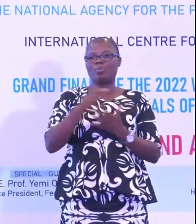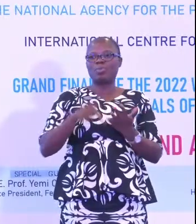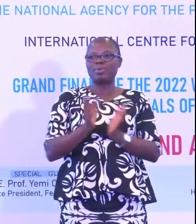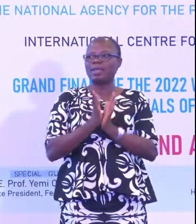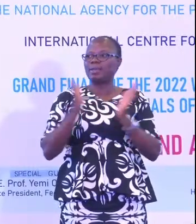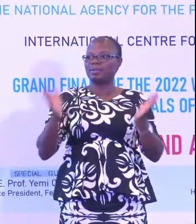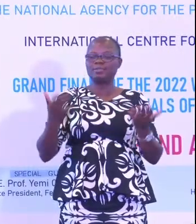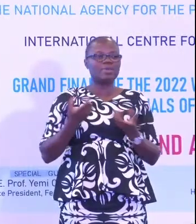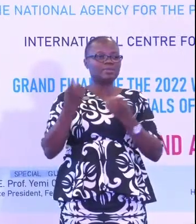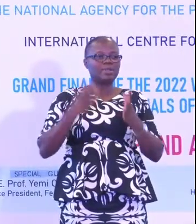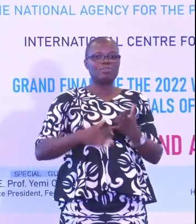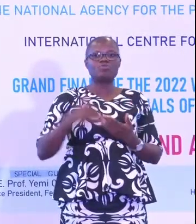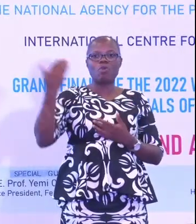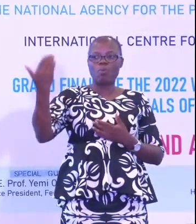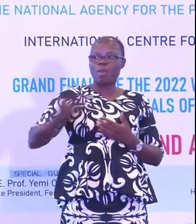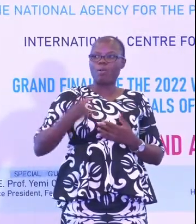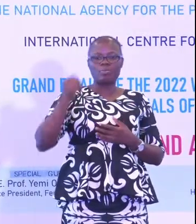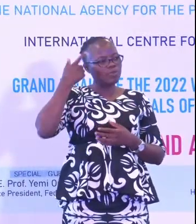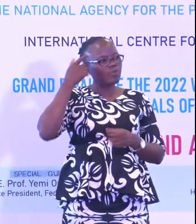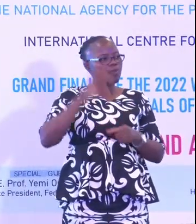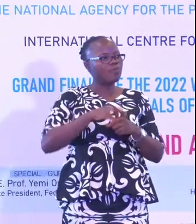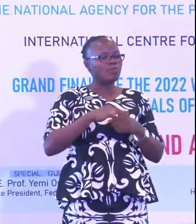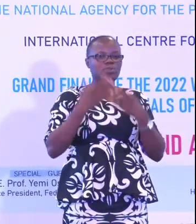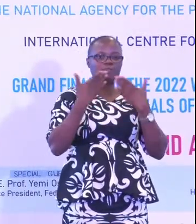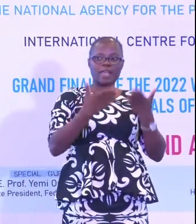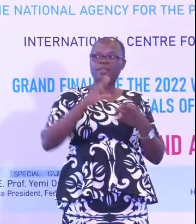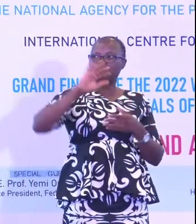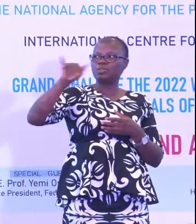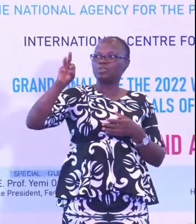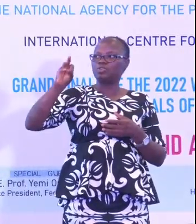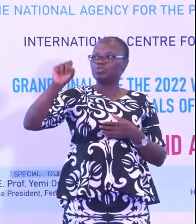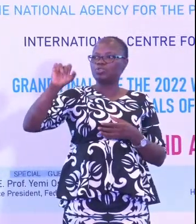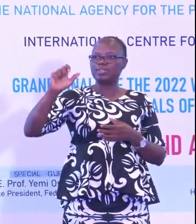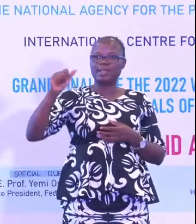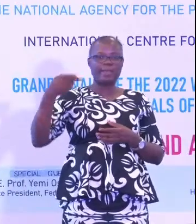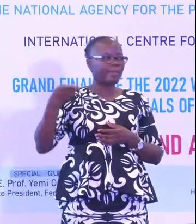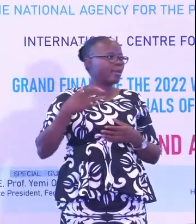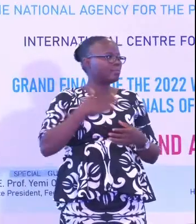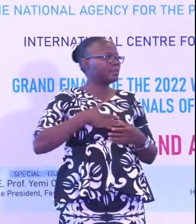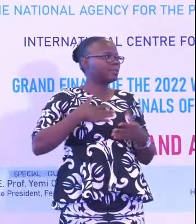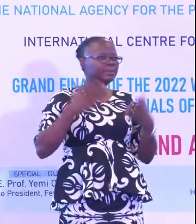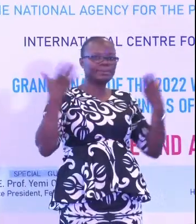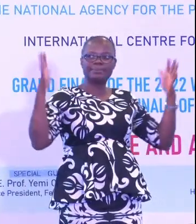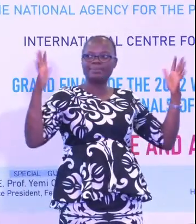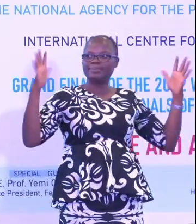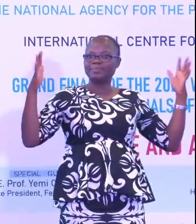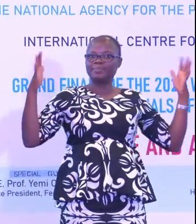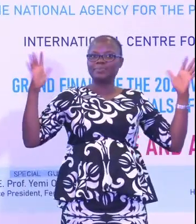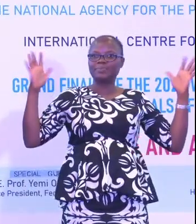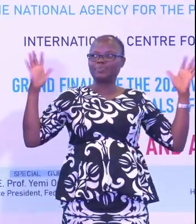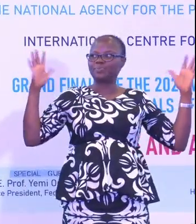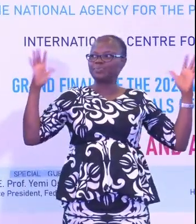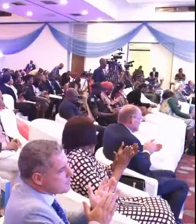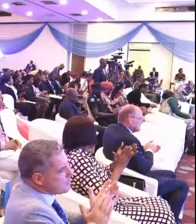welcome him for the vote of thanks, Mr. Josiah Emerole. Please put your hands together for him.